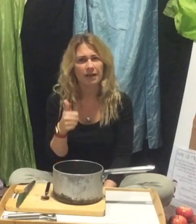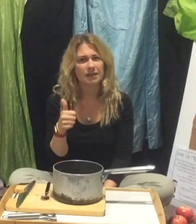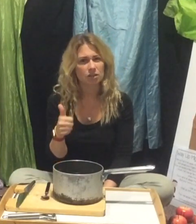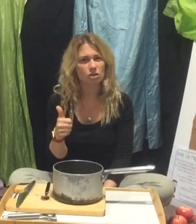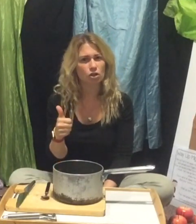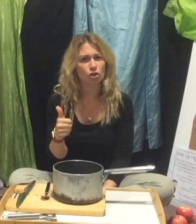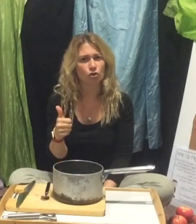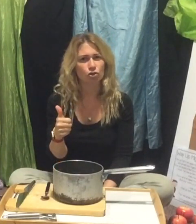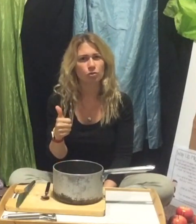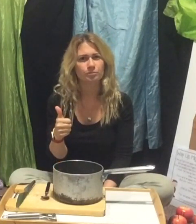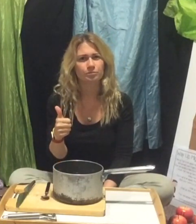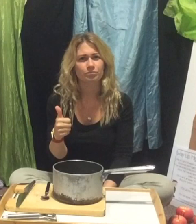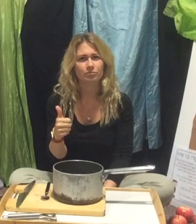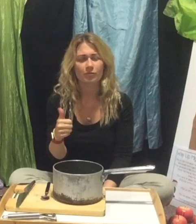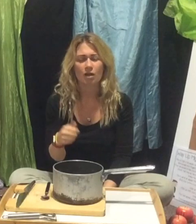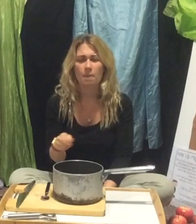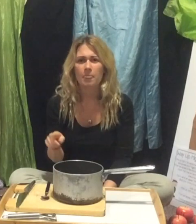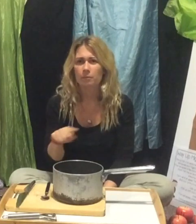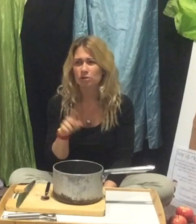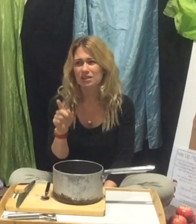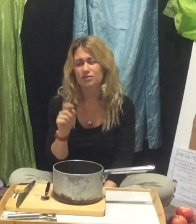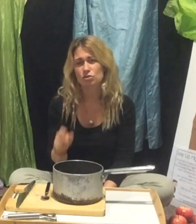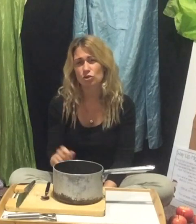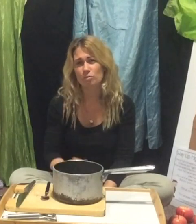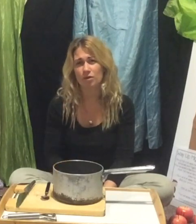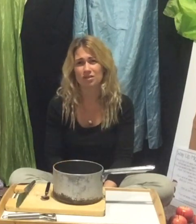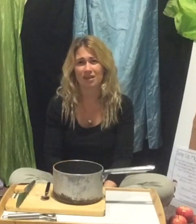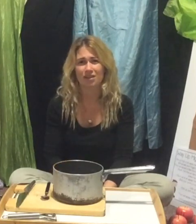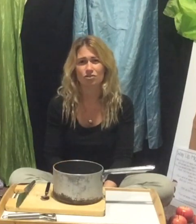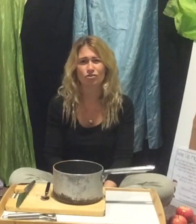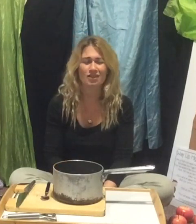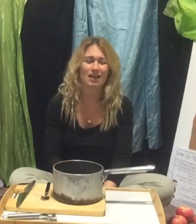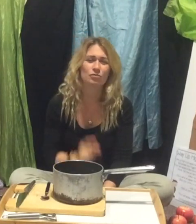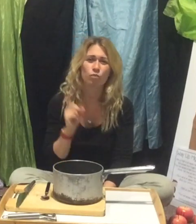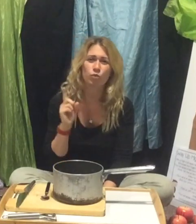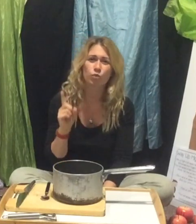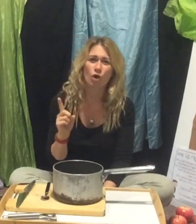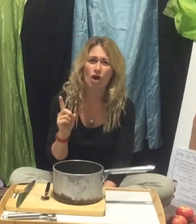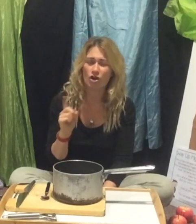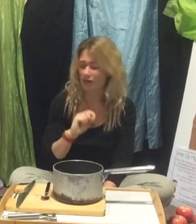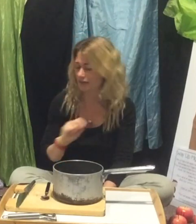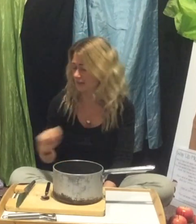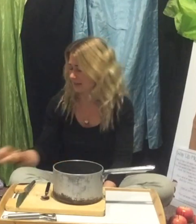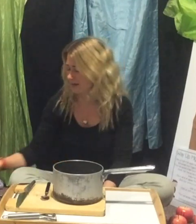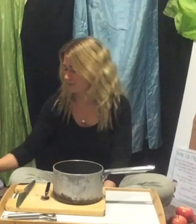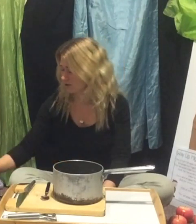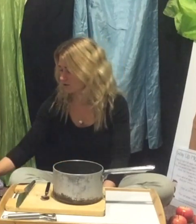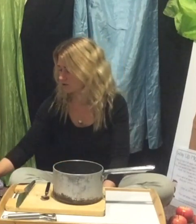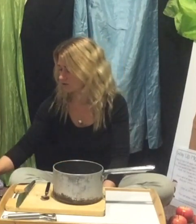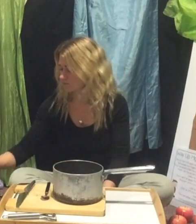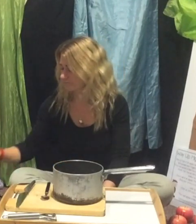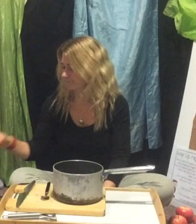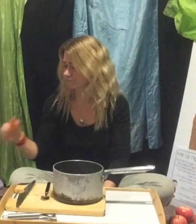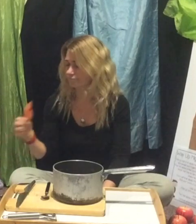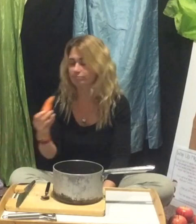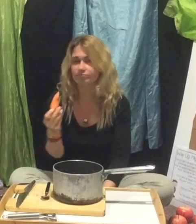it's good, but if somebody just had one carrot,